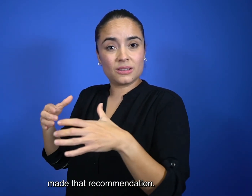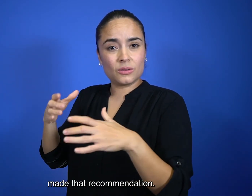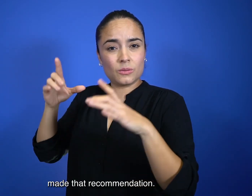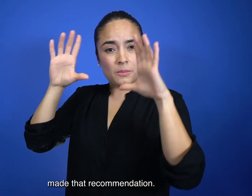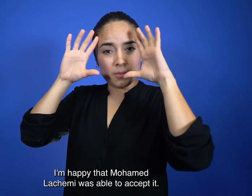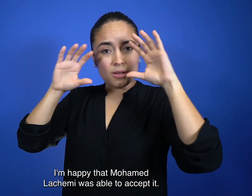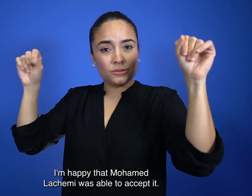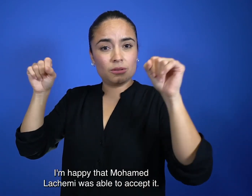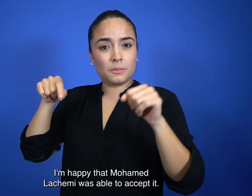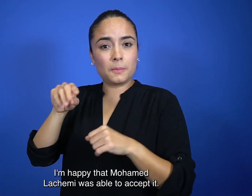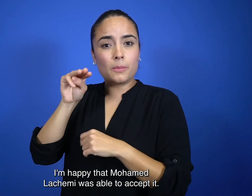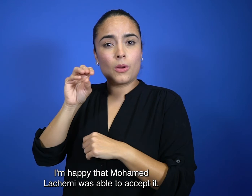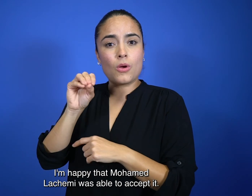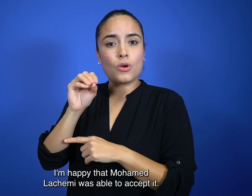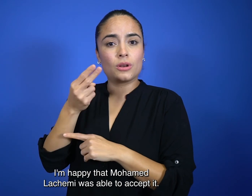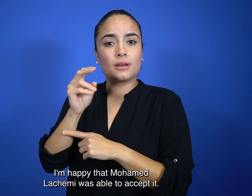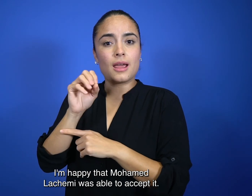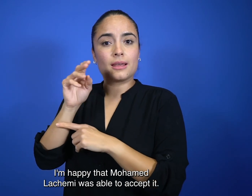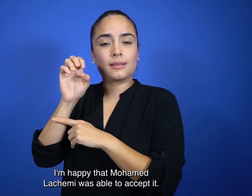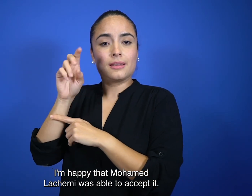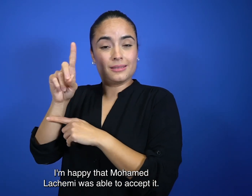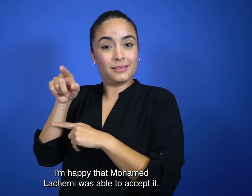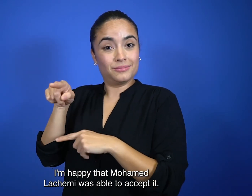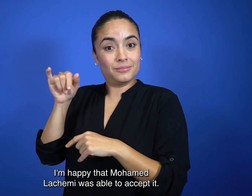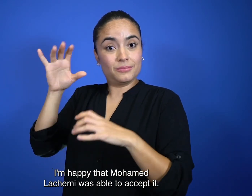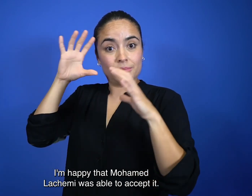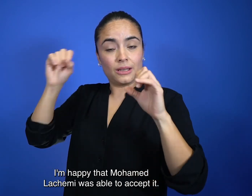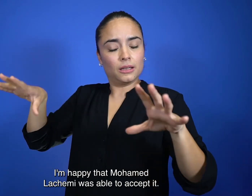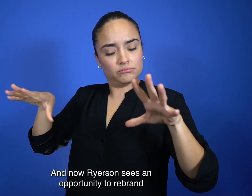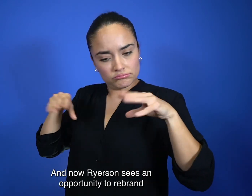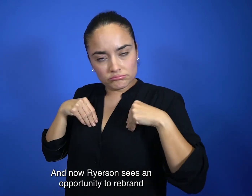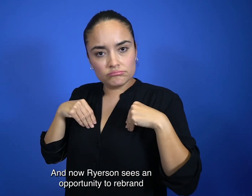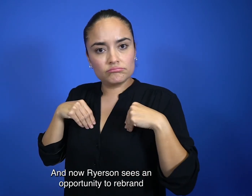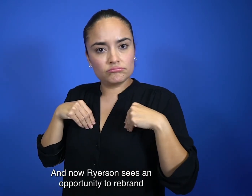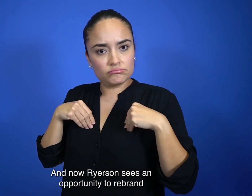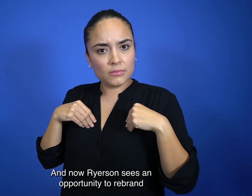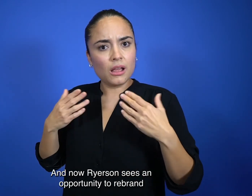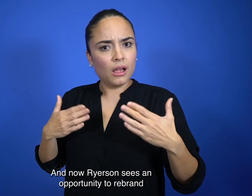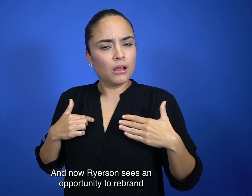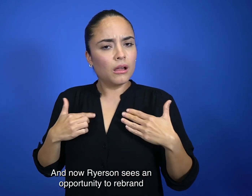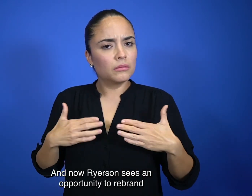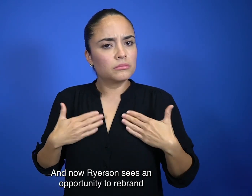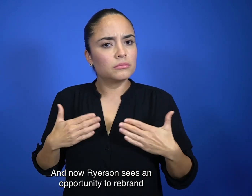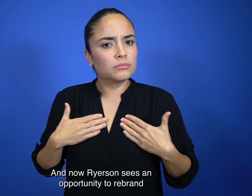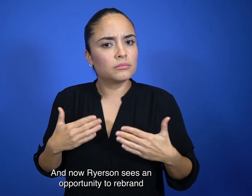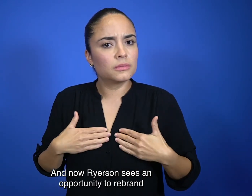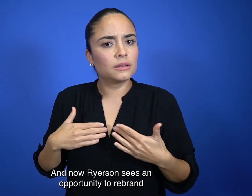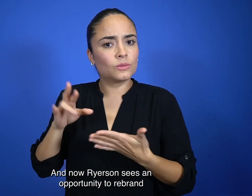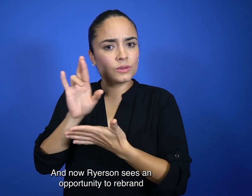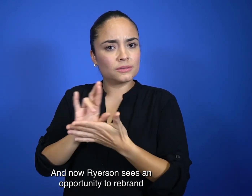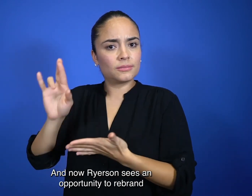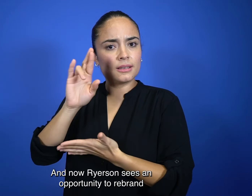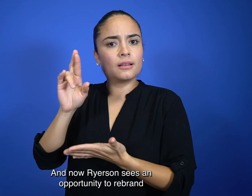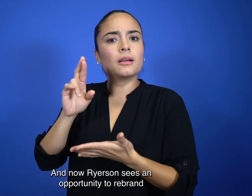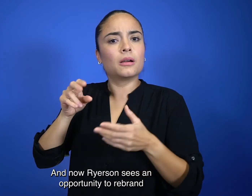recommendation. I'm happy that Mohamed Lachemi was able to accept it, and now Ryerson sees an opportunity